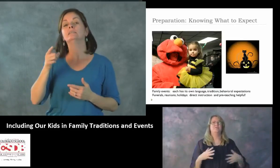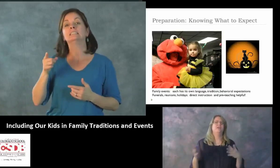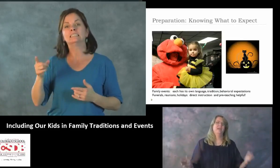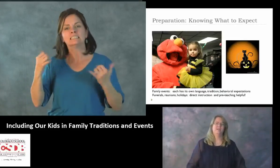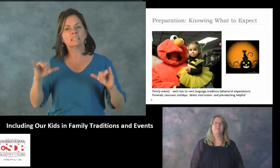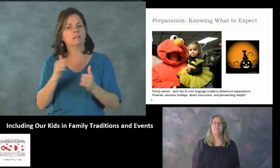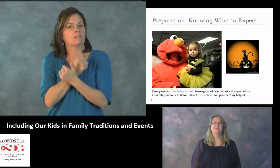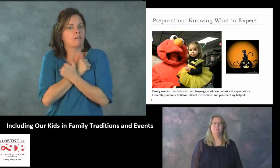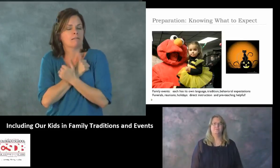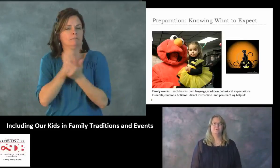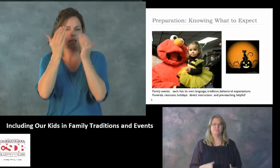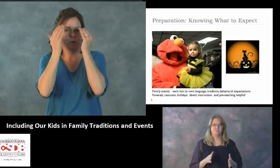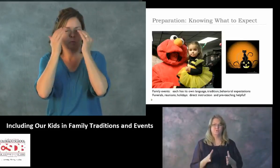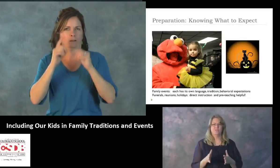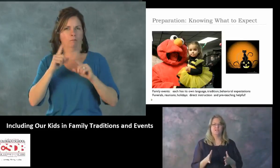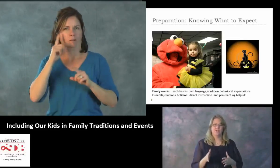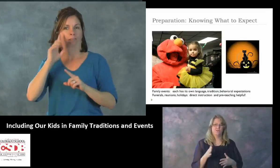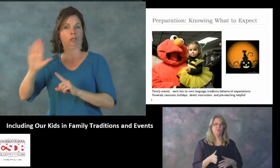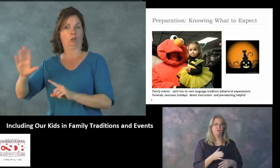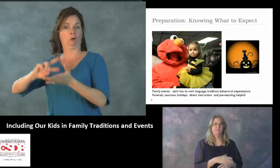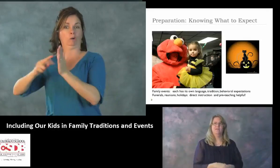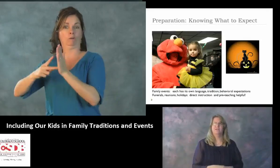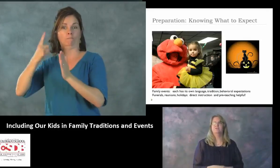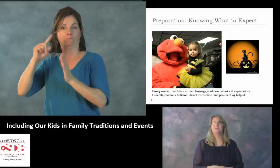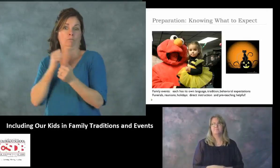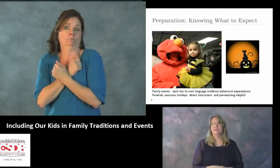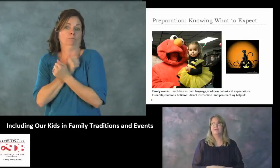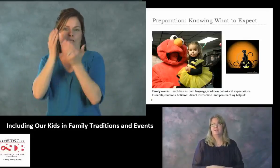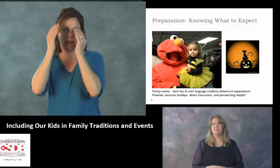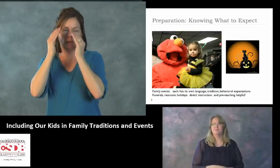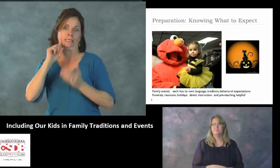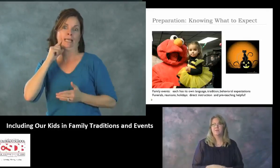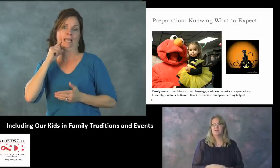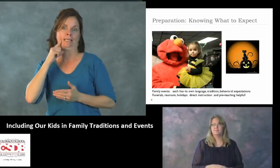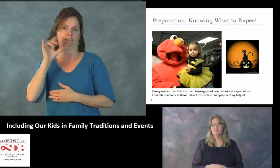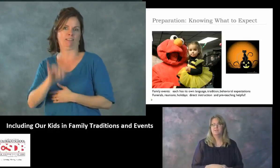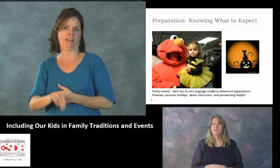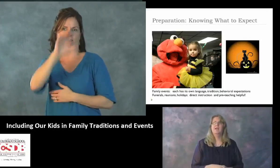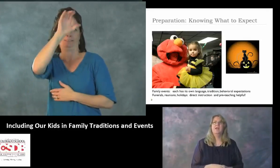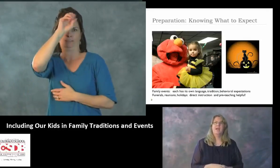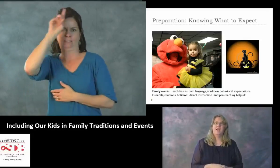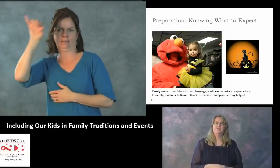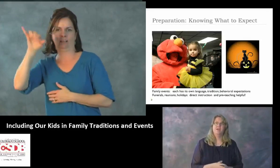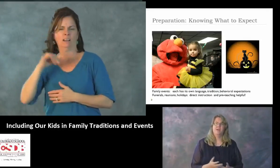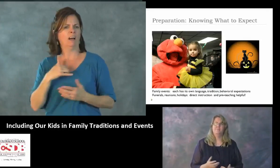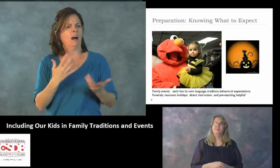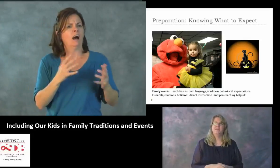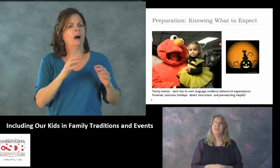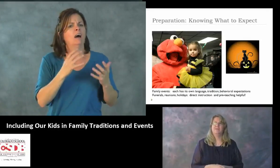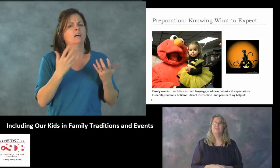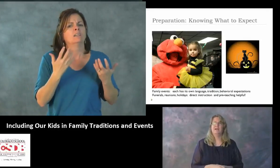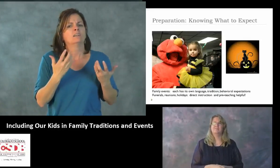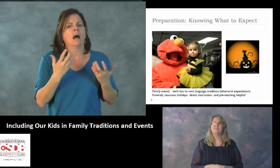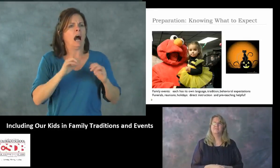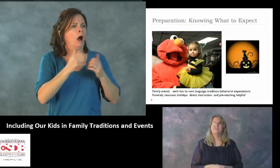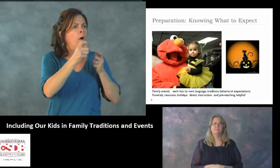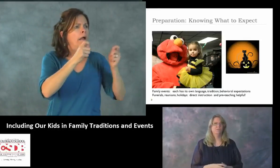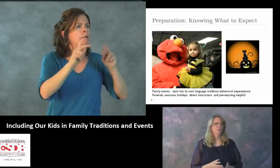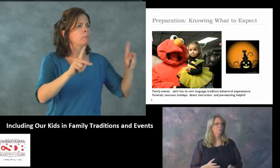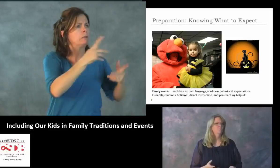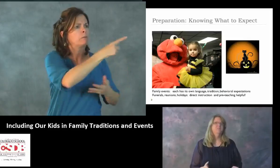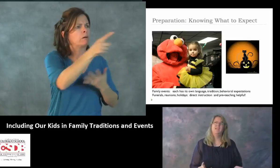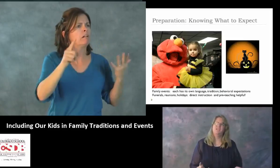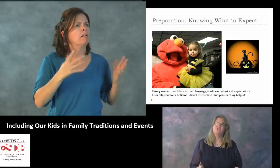on communicating with people so much as focusing on her goal of getting to as many houses as possible and helping the candy last